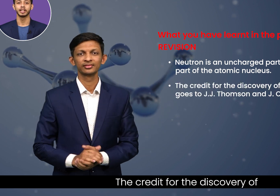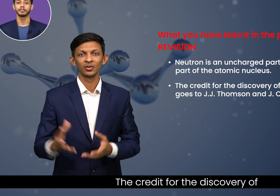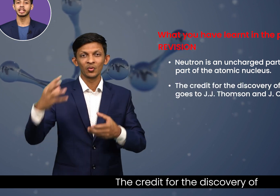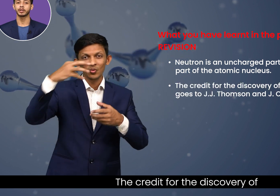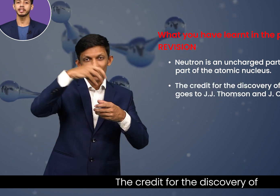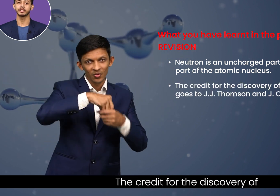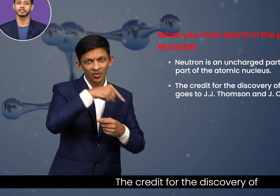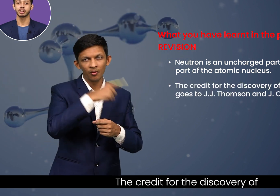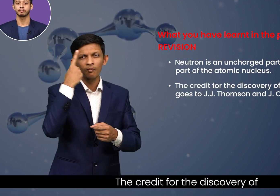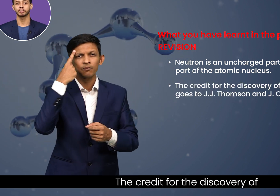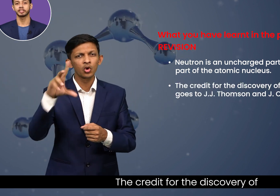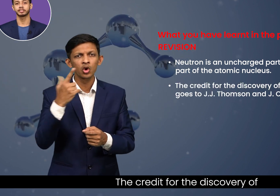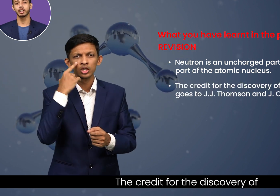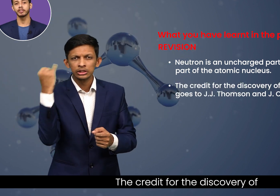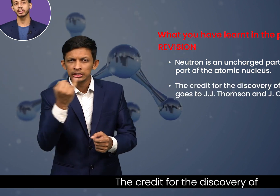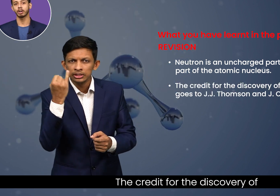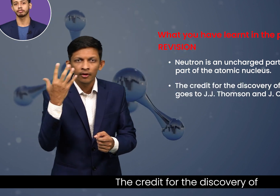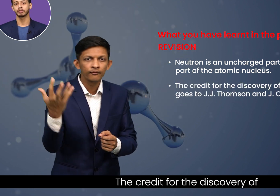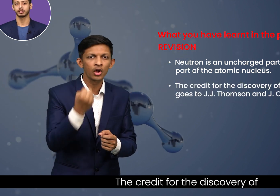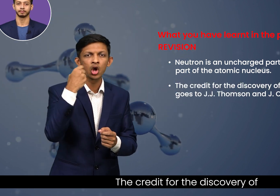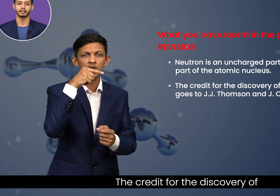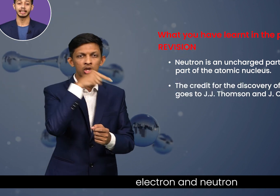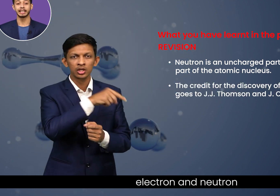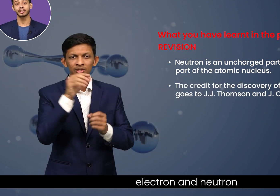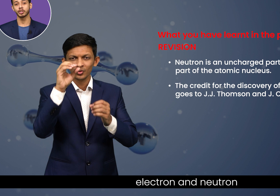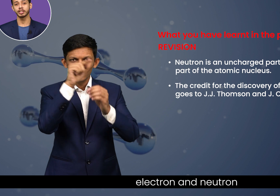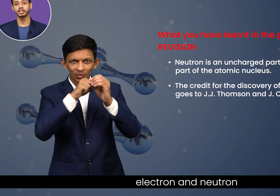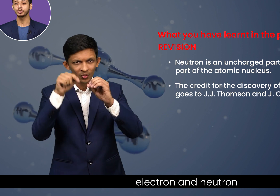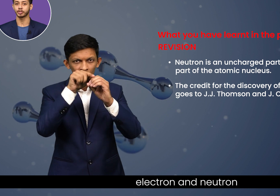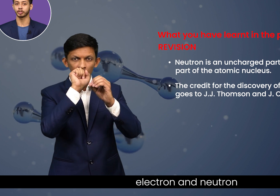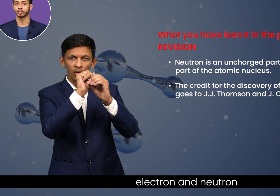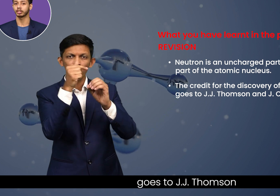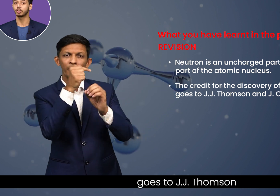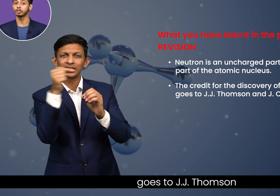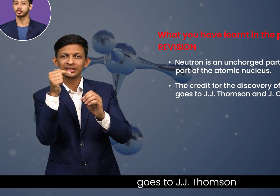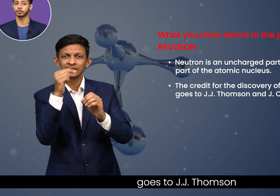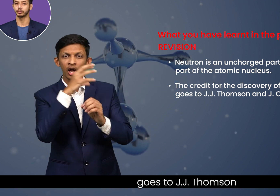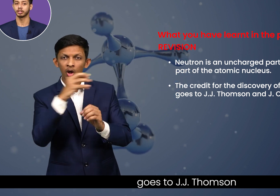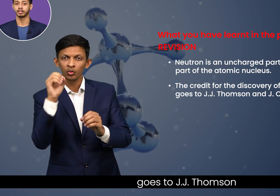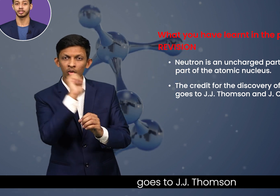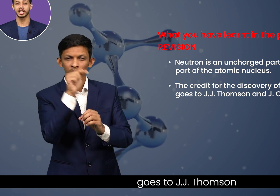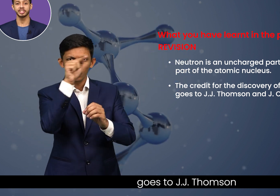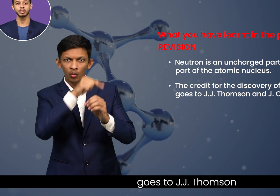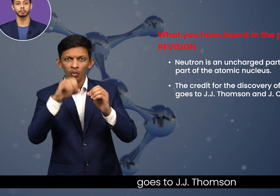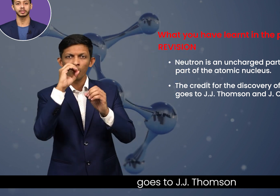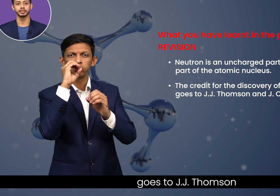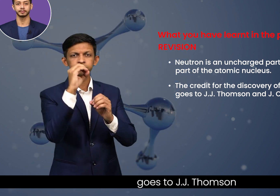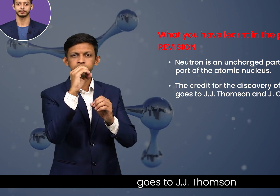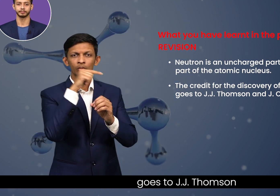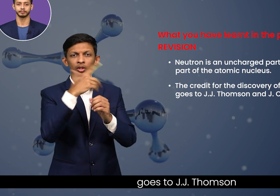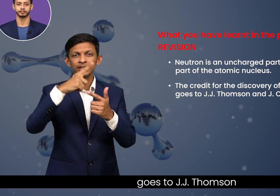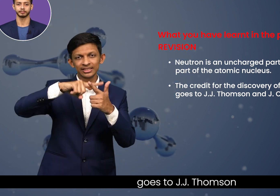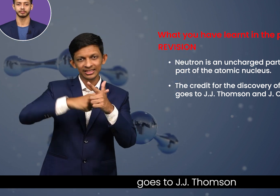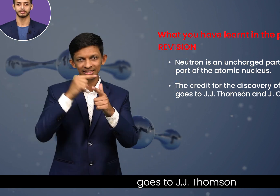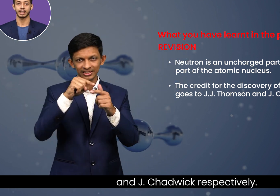The credit for the discovery of electron and neutron goes to J.J. Thomson